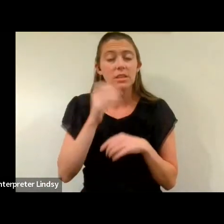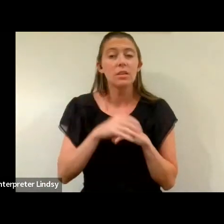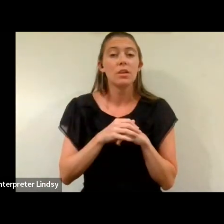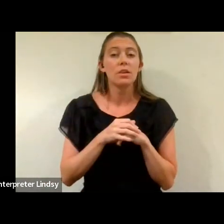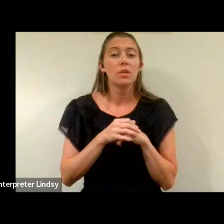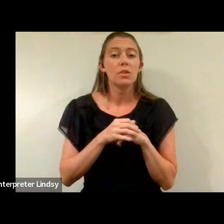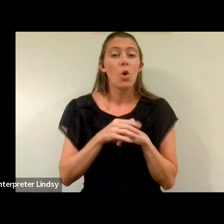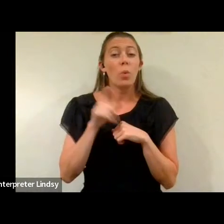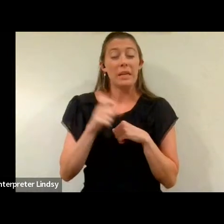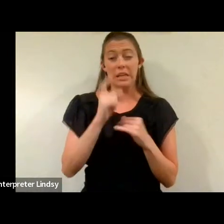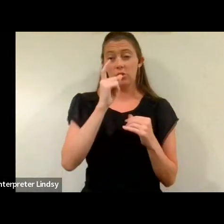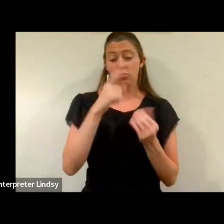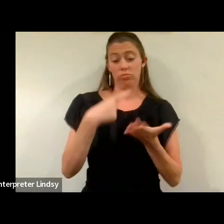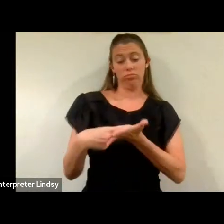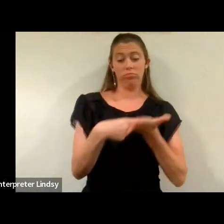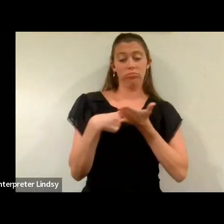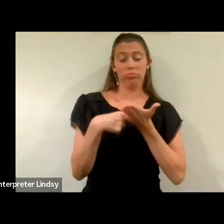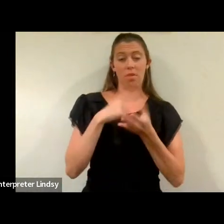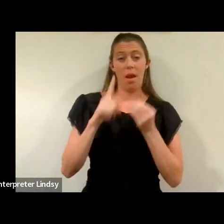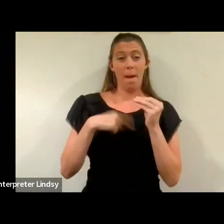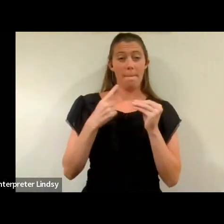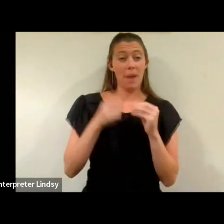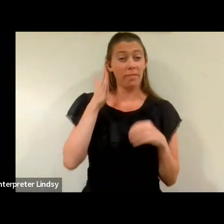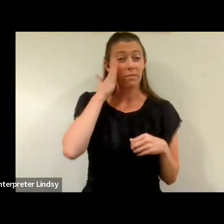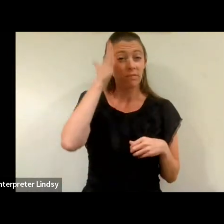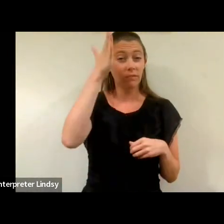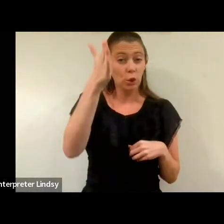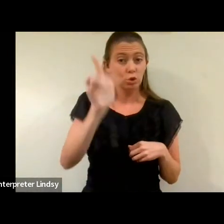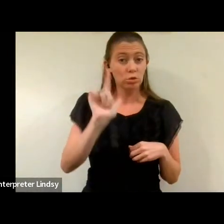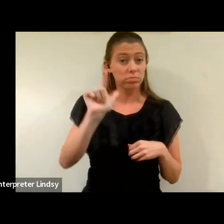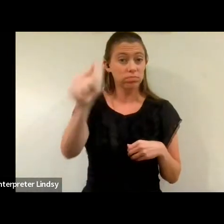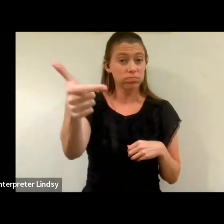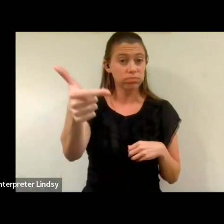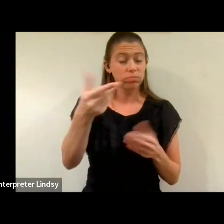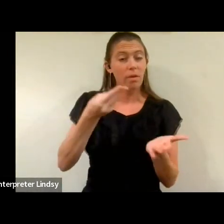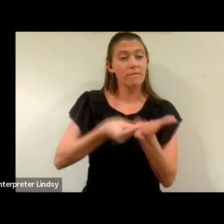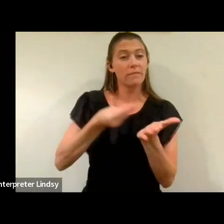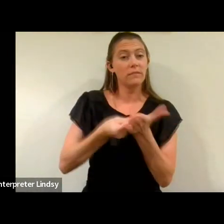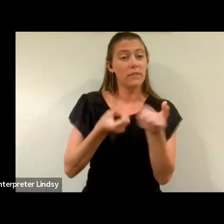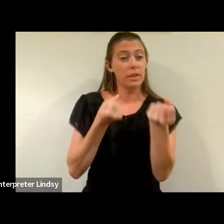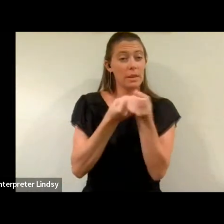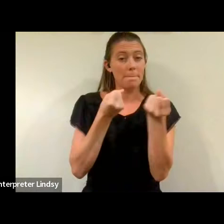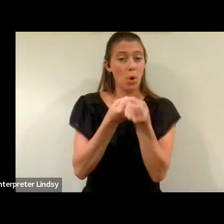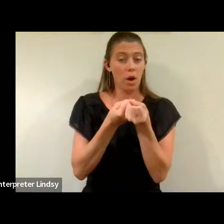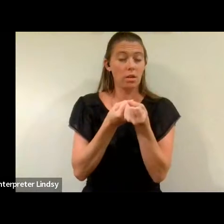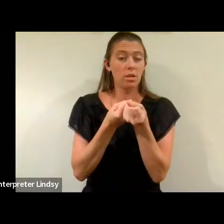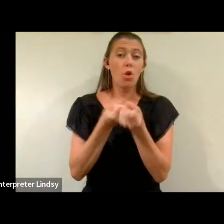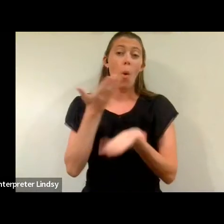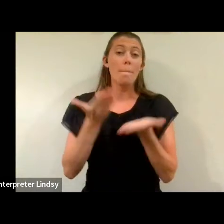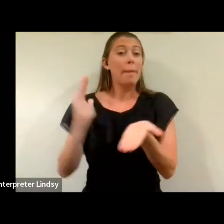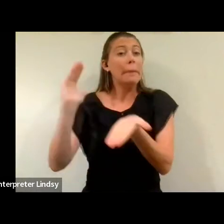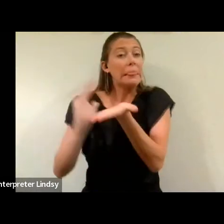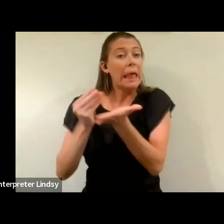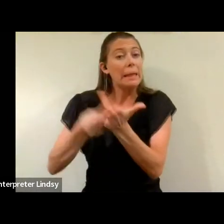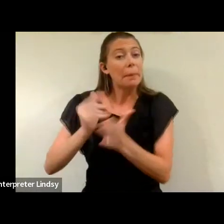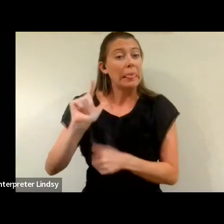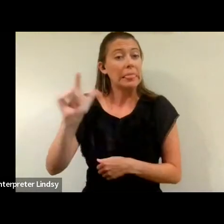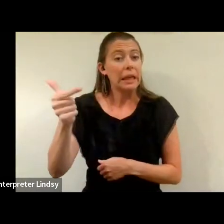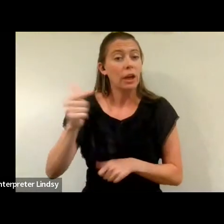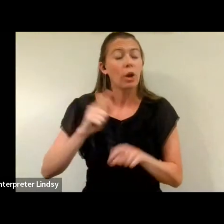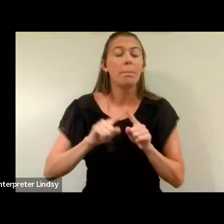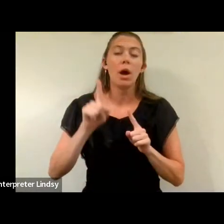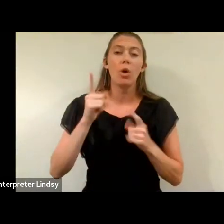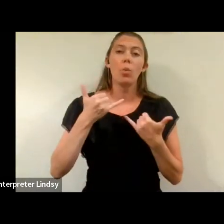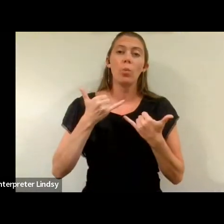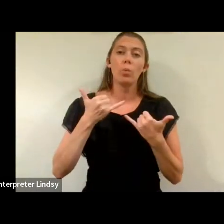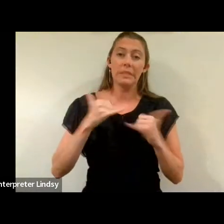long-term funding. Maybe it's less, but at least we know it's going to be continuous, and it's going to be there to deal with the ups and downs. And that's